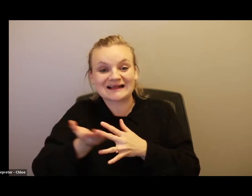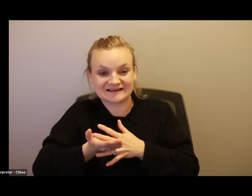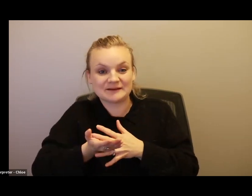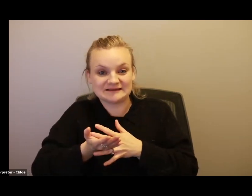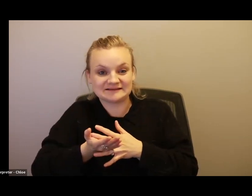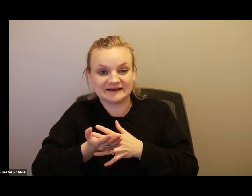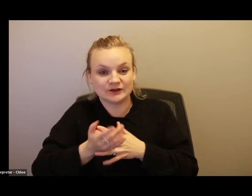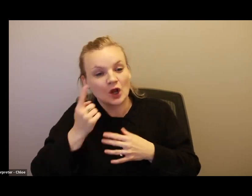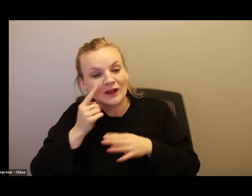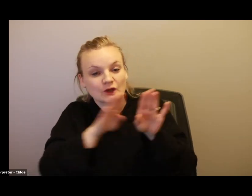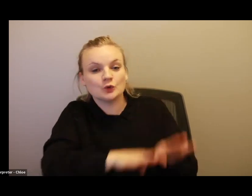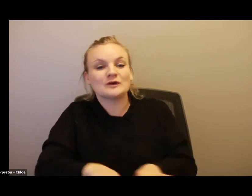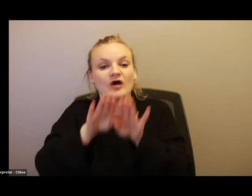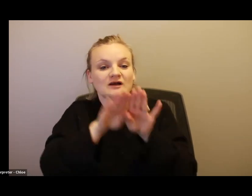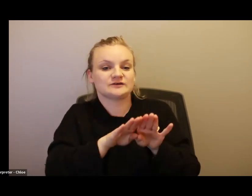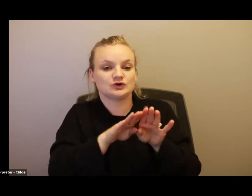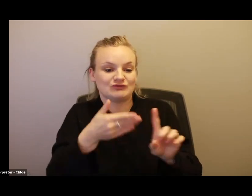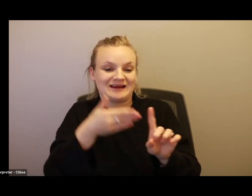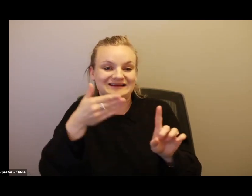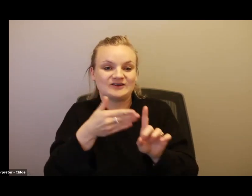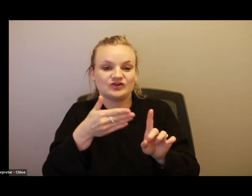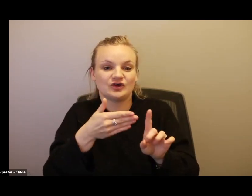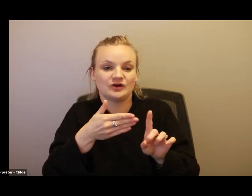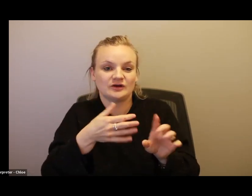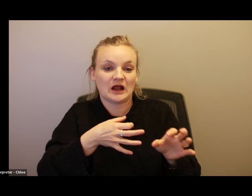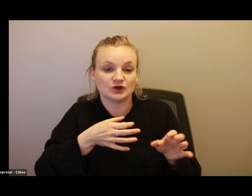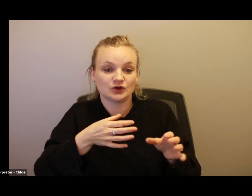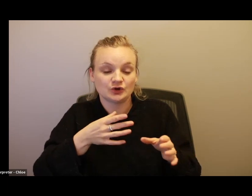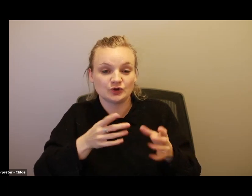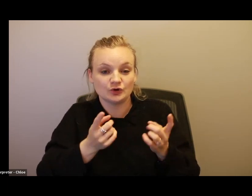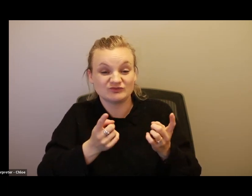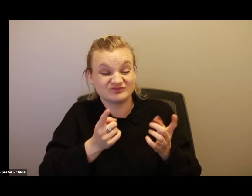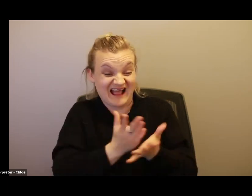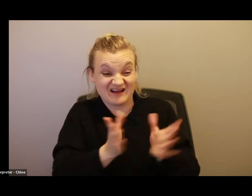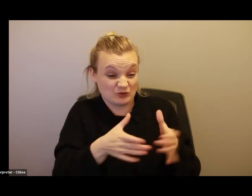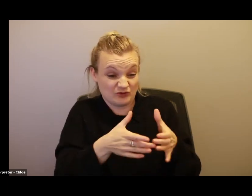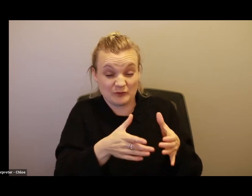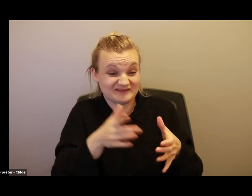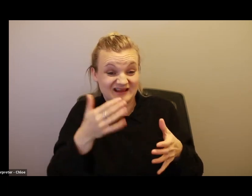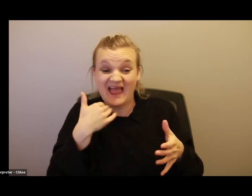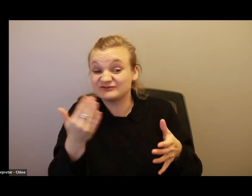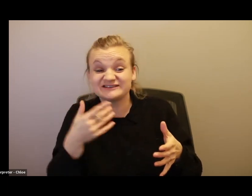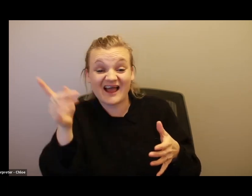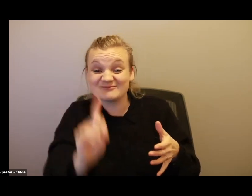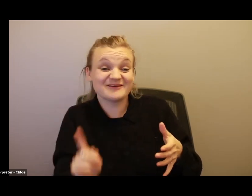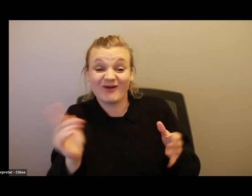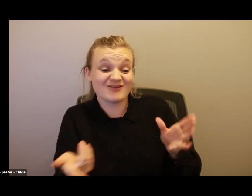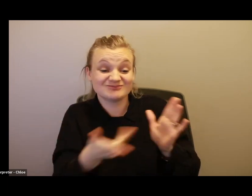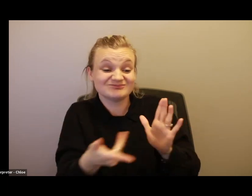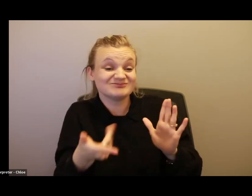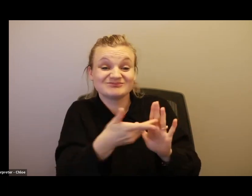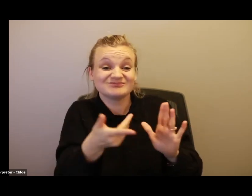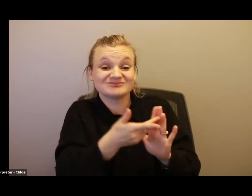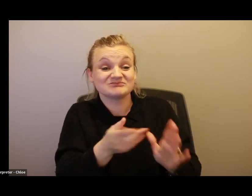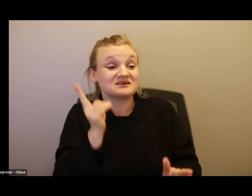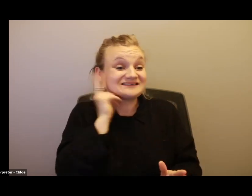Universal Recognition Movement, which is made up of everyday folks who happen to also be